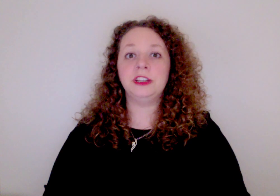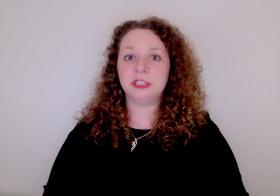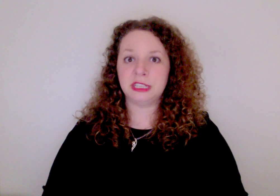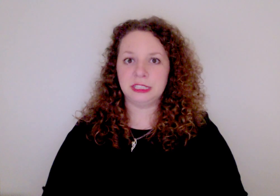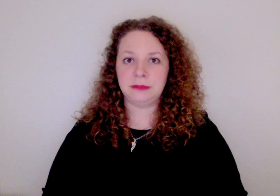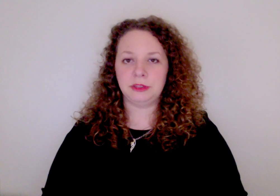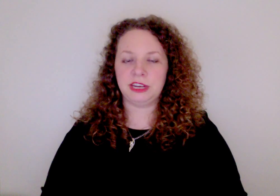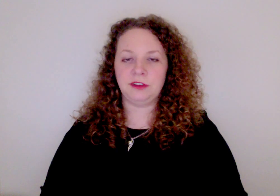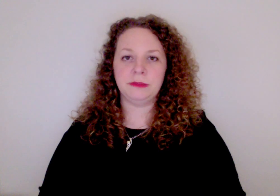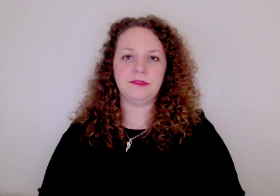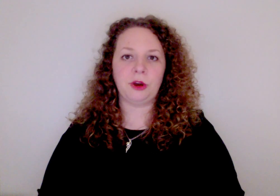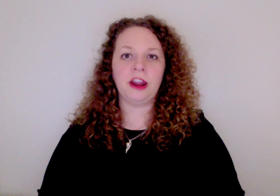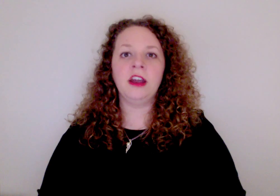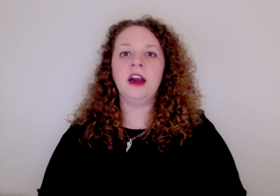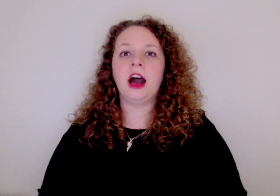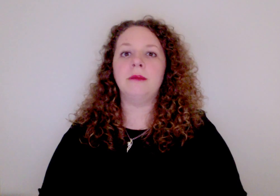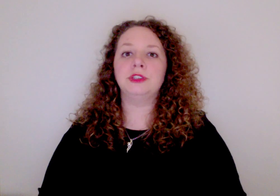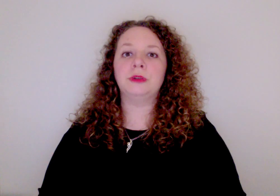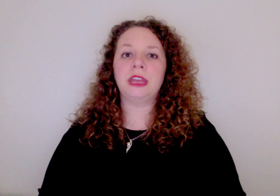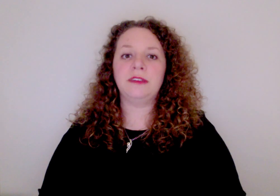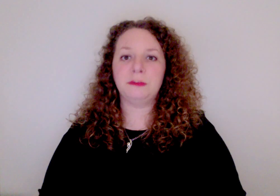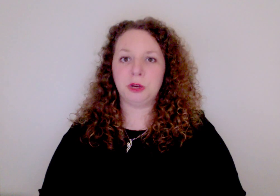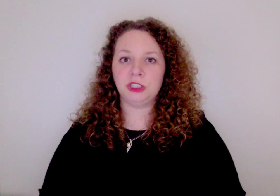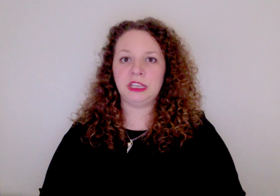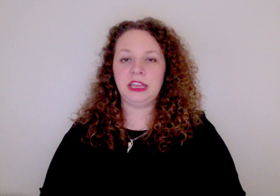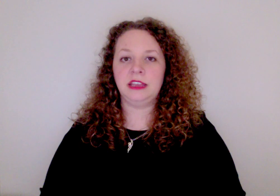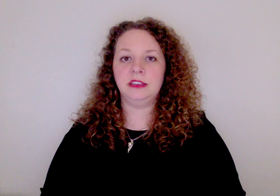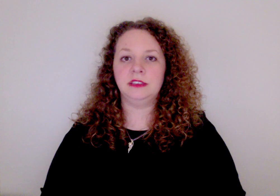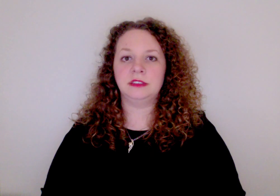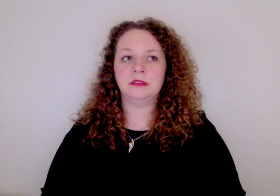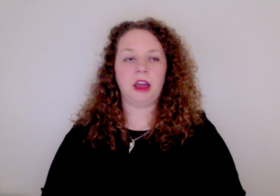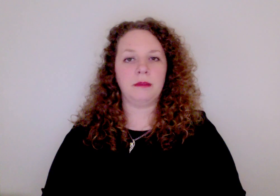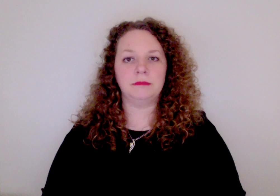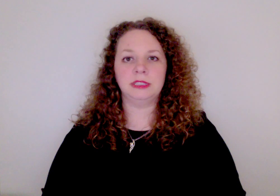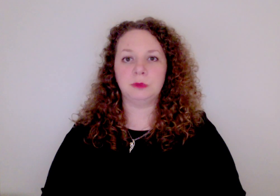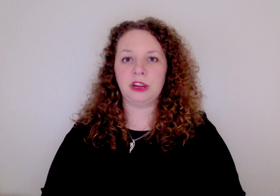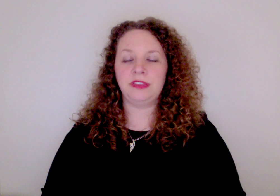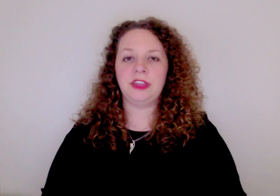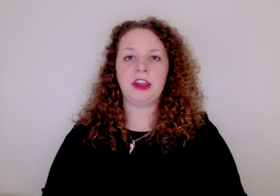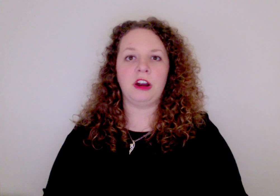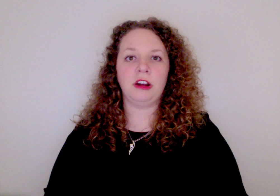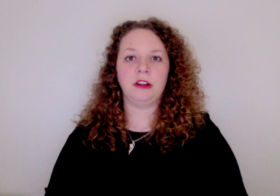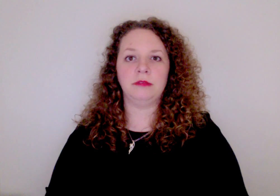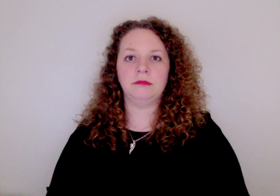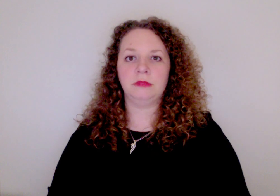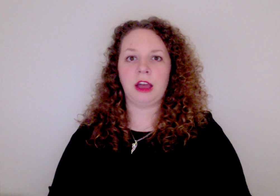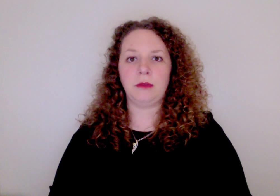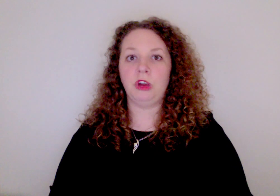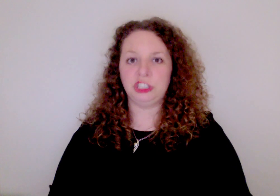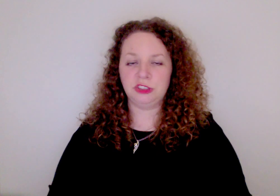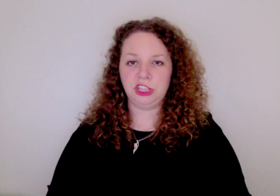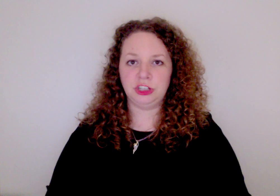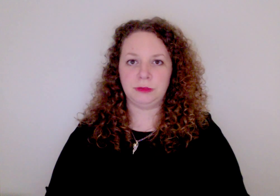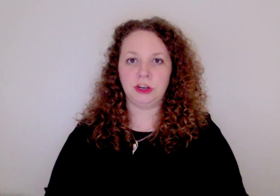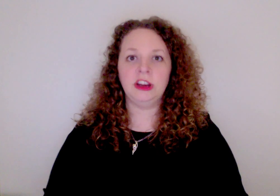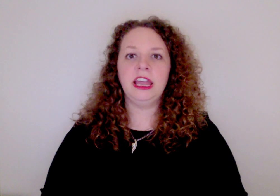an example that I've heard before. So if a person is somewhere and they are watching the interpreter,